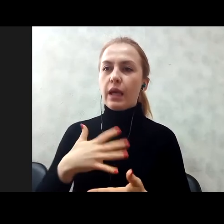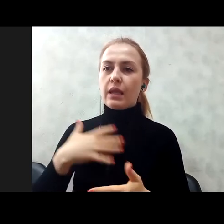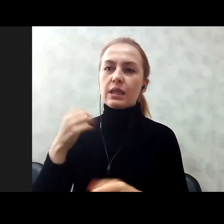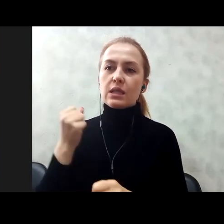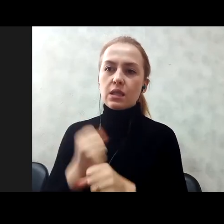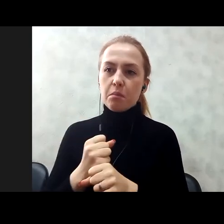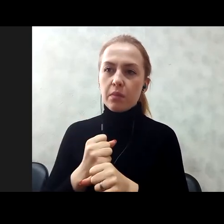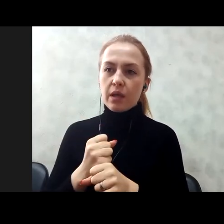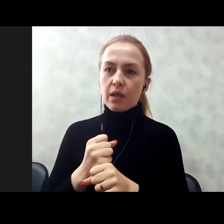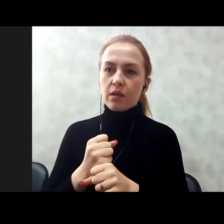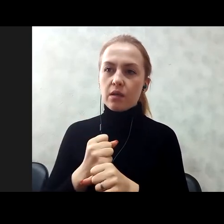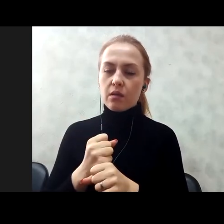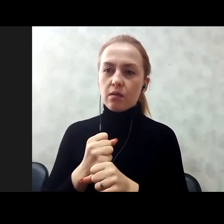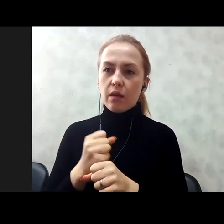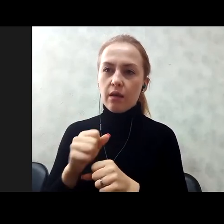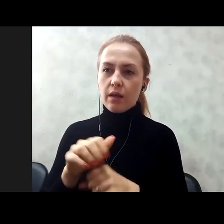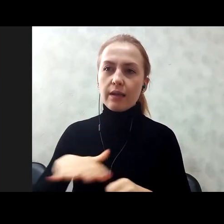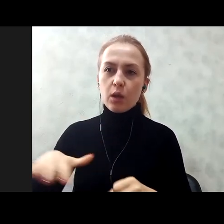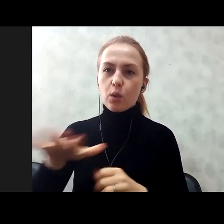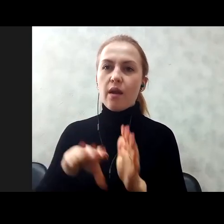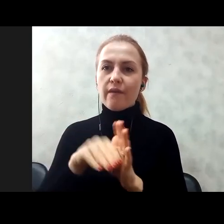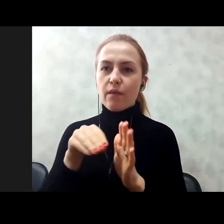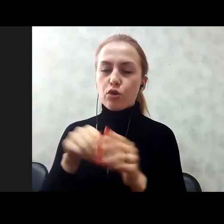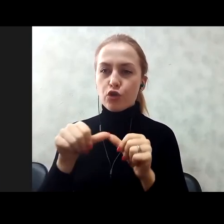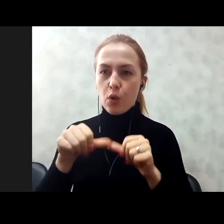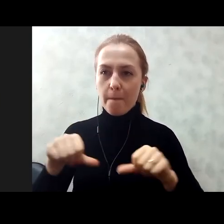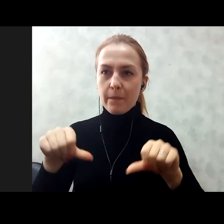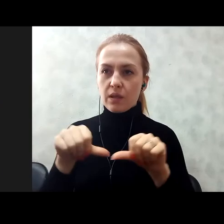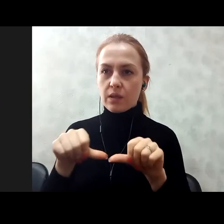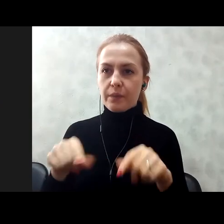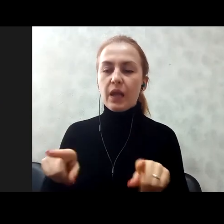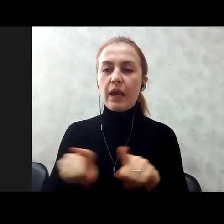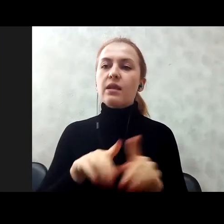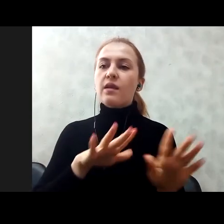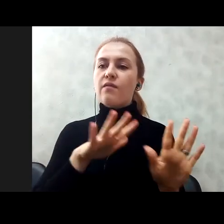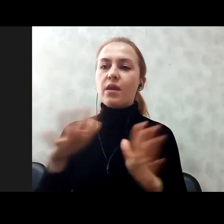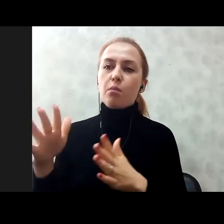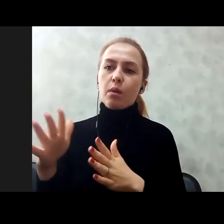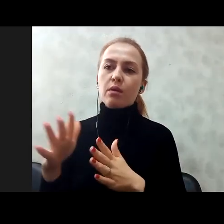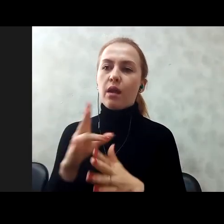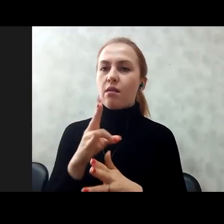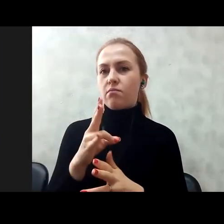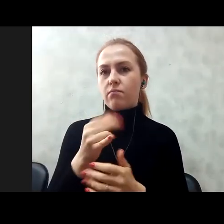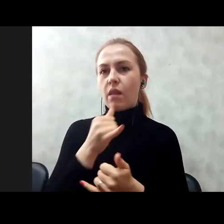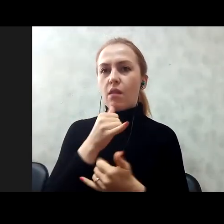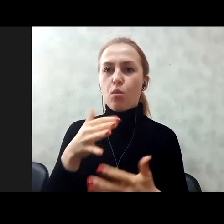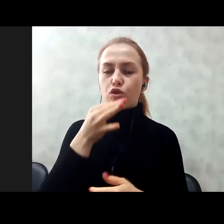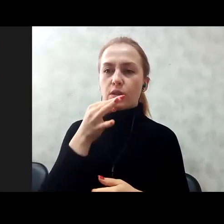and accountability of territorial election commissions.